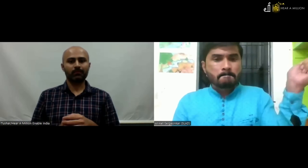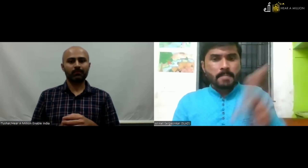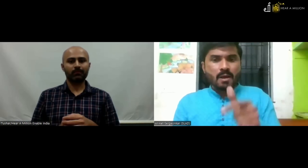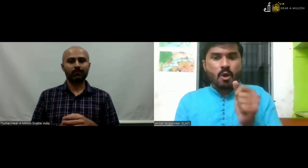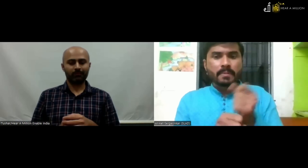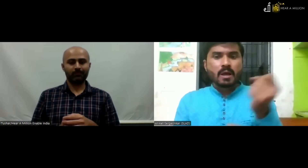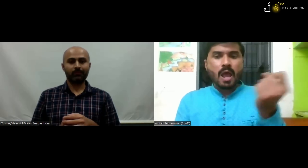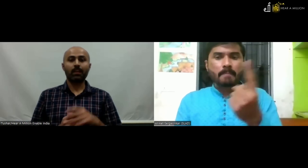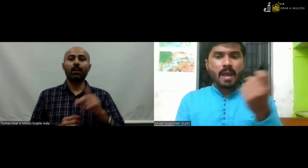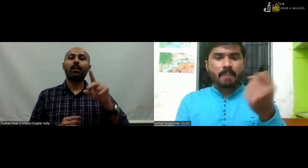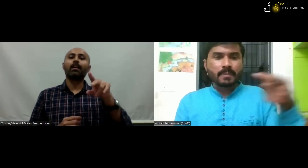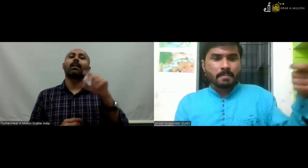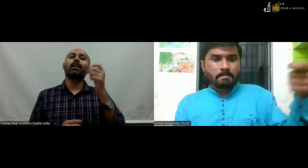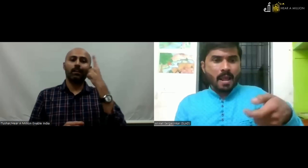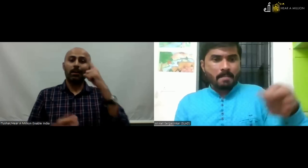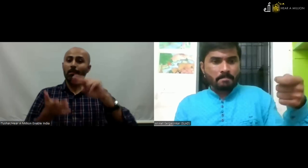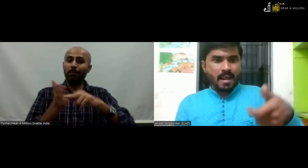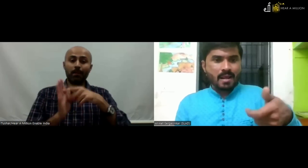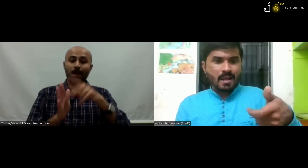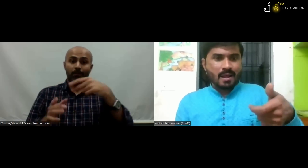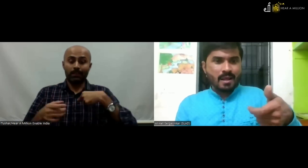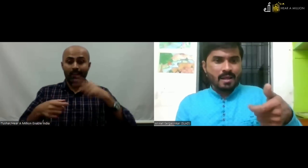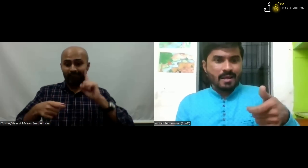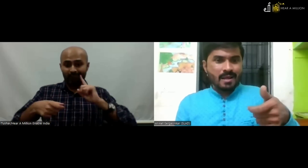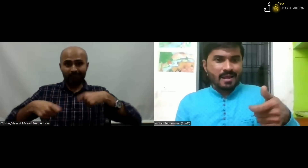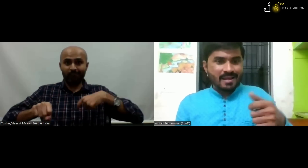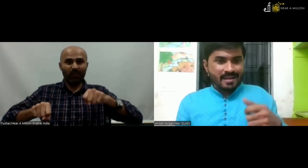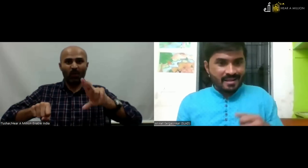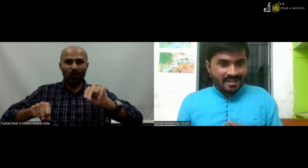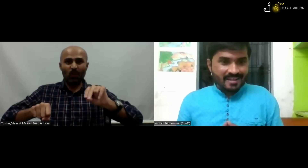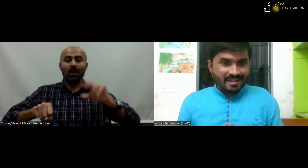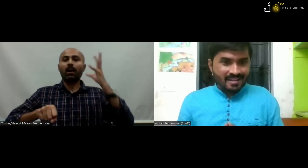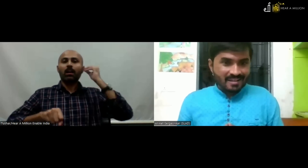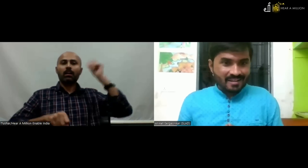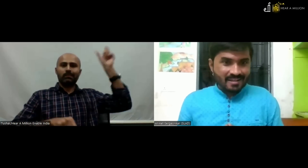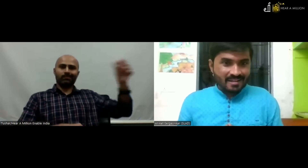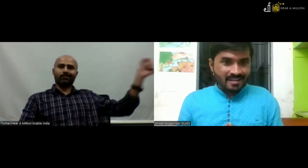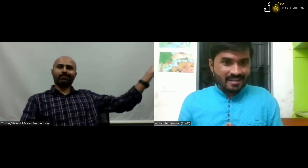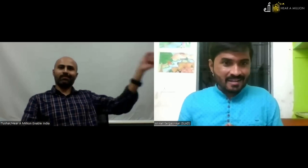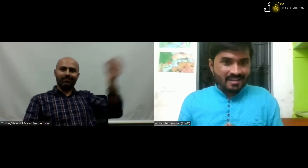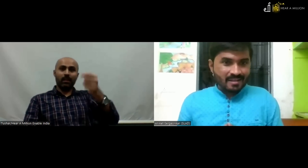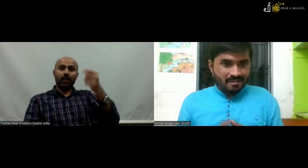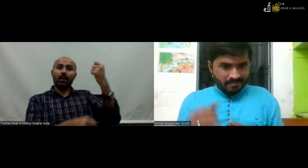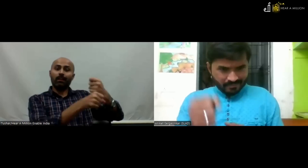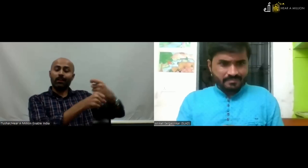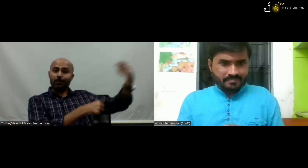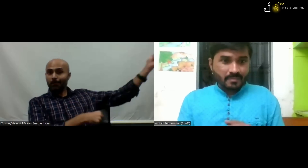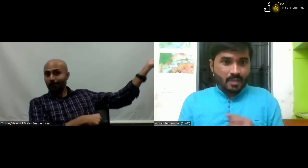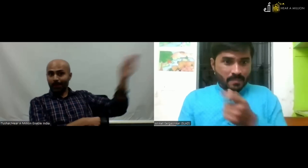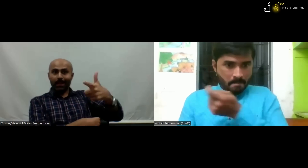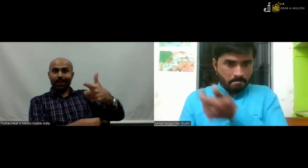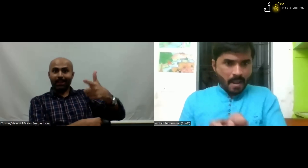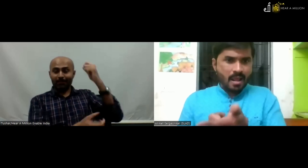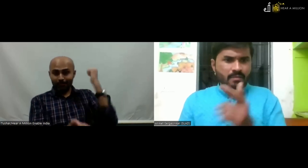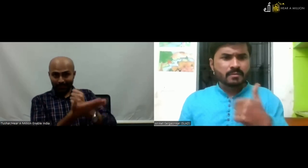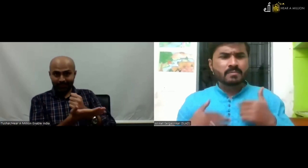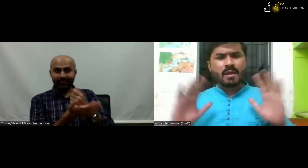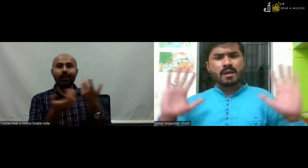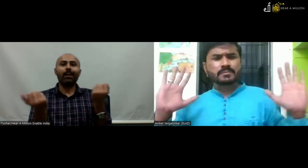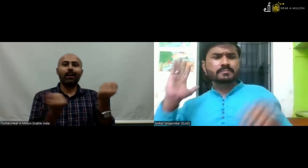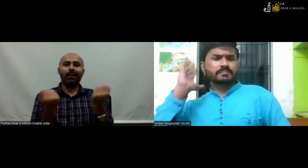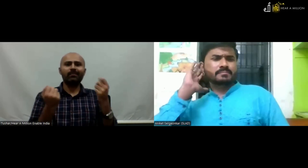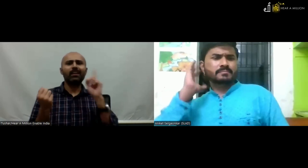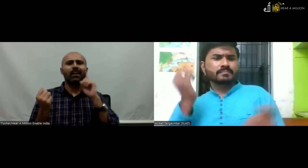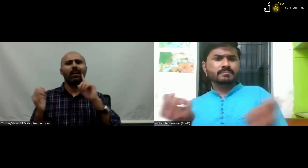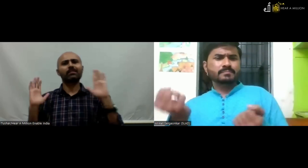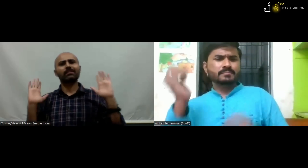pay the salary to our driver, monthly salary. So for example, if you can't drive, then you would be having